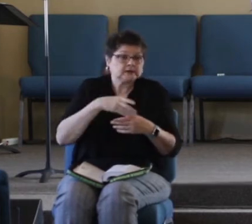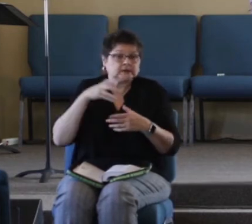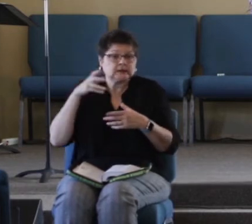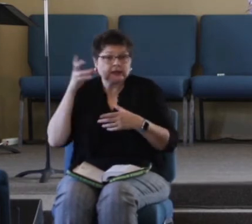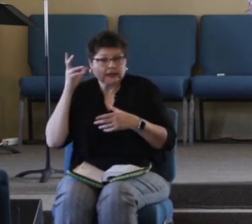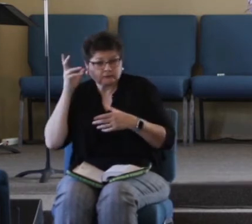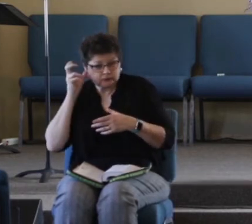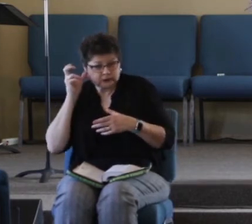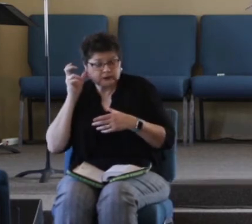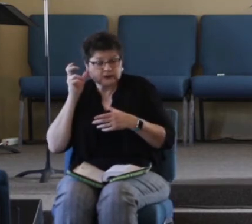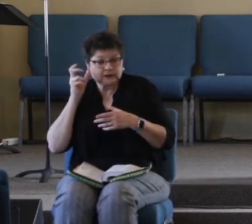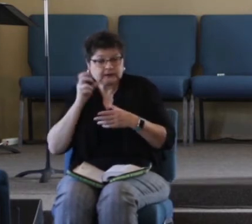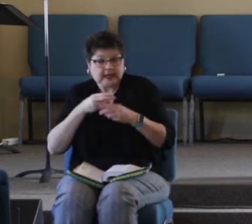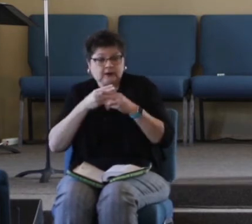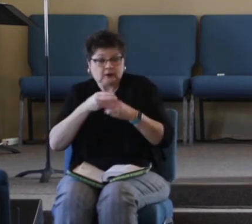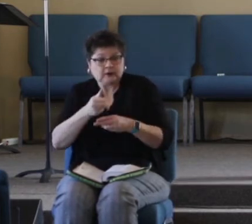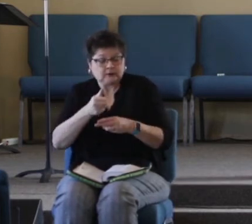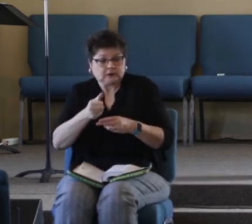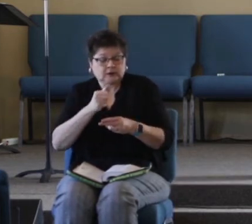themselves believers